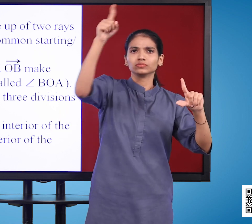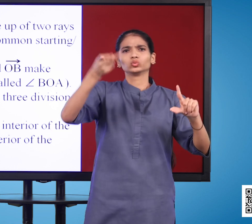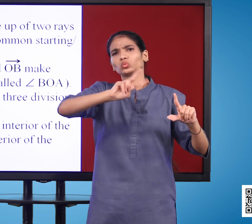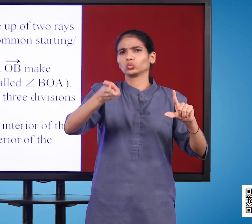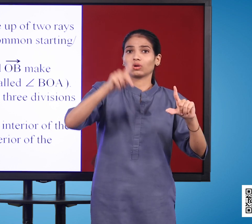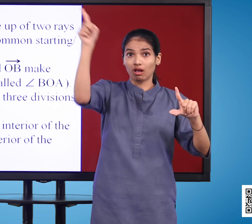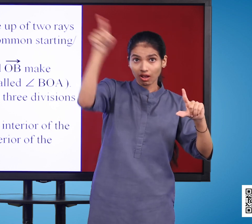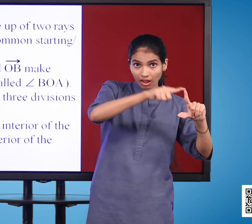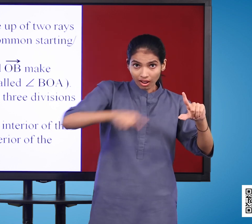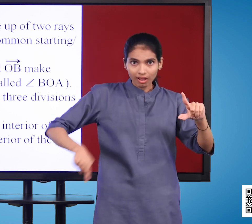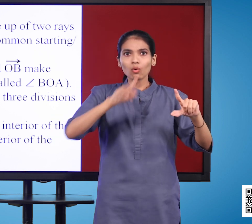and the exterior of the angle.